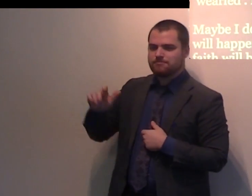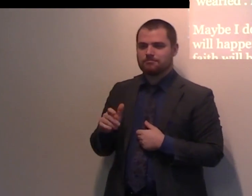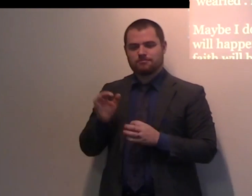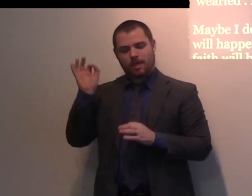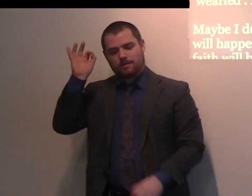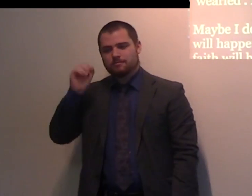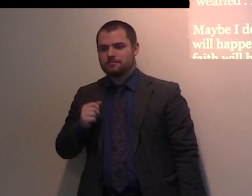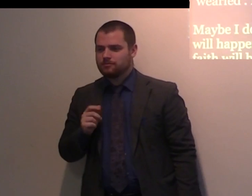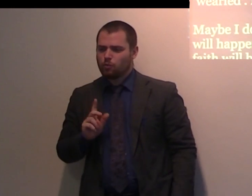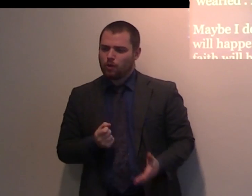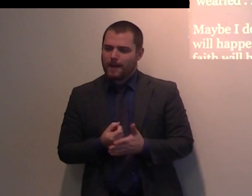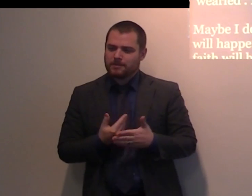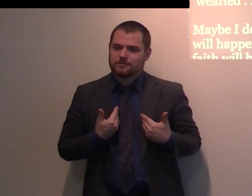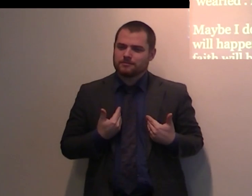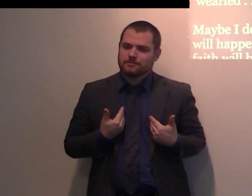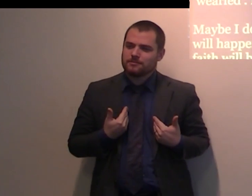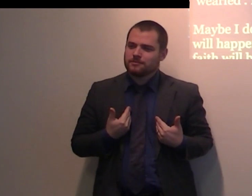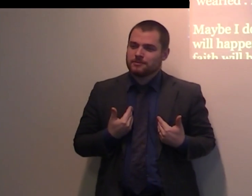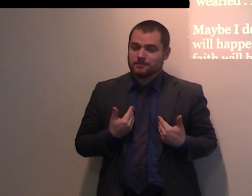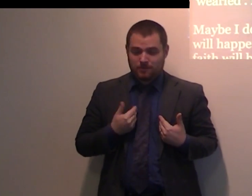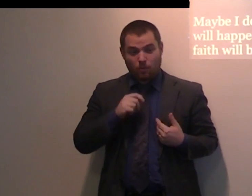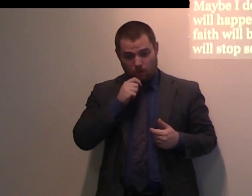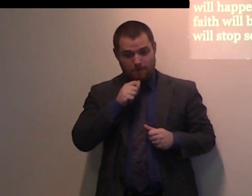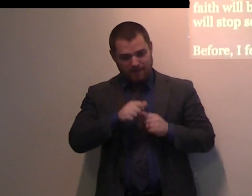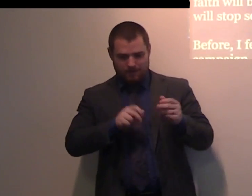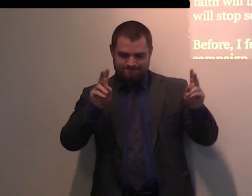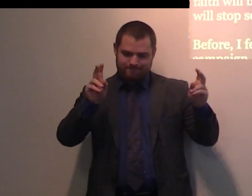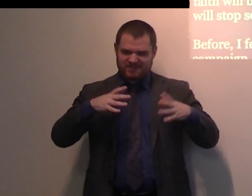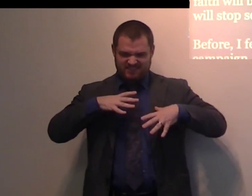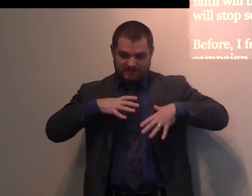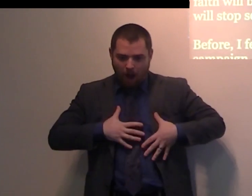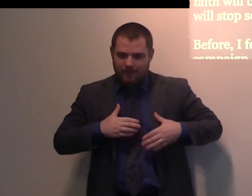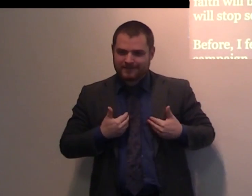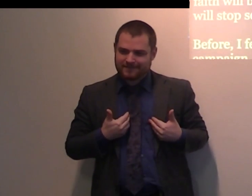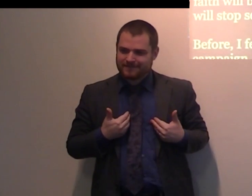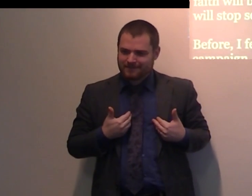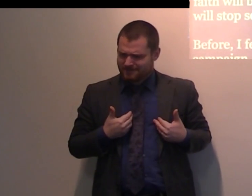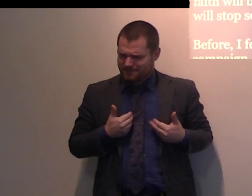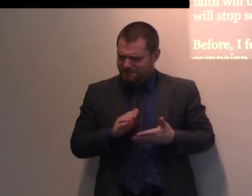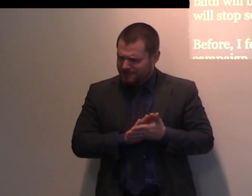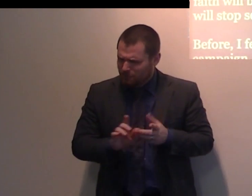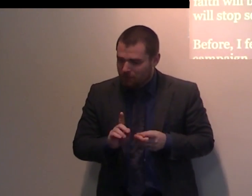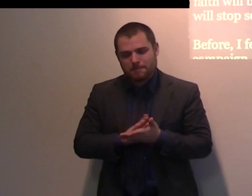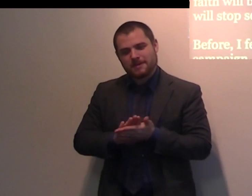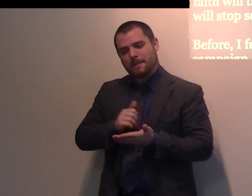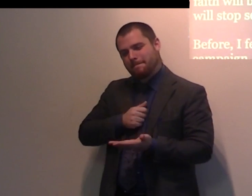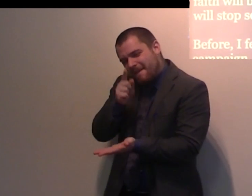What will happen? I will become tired. My faith will become weak